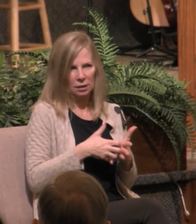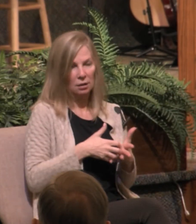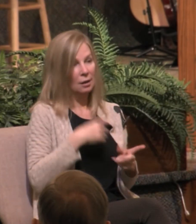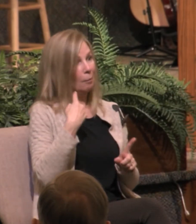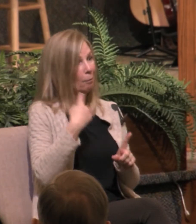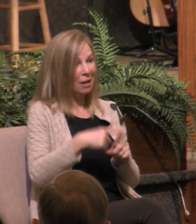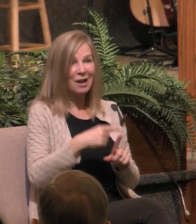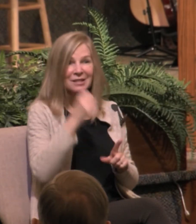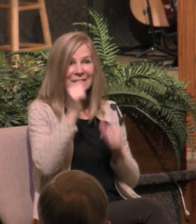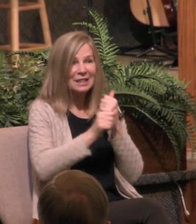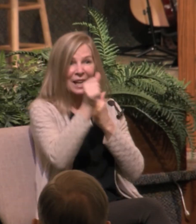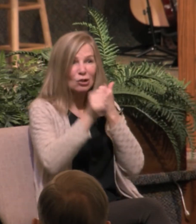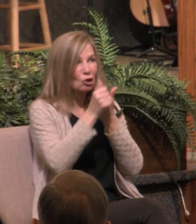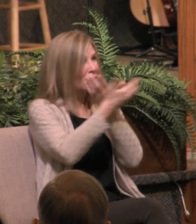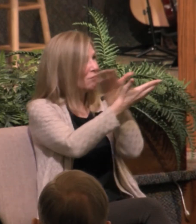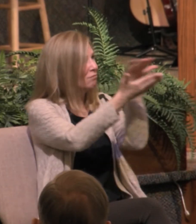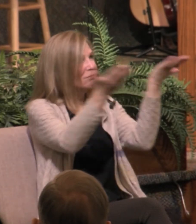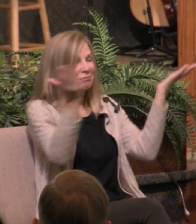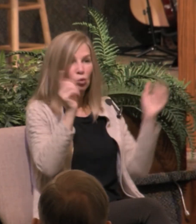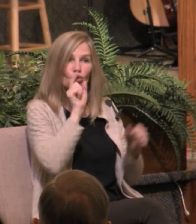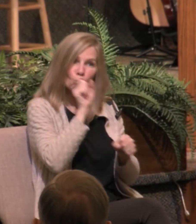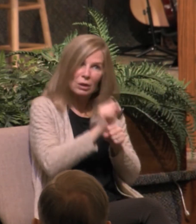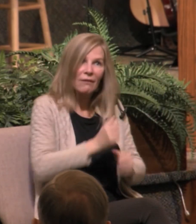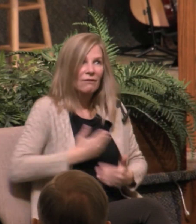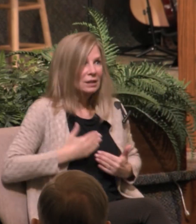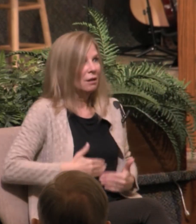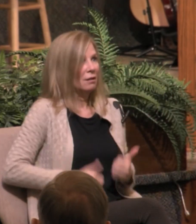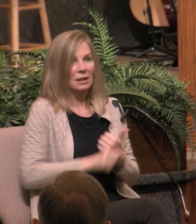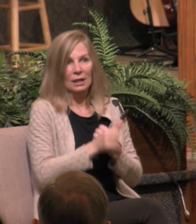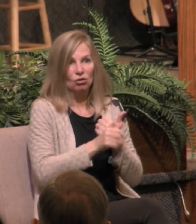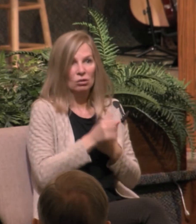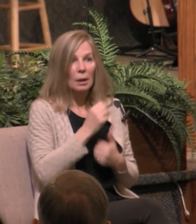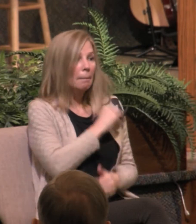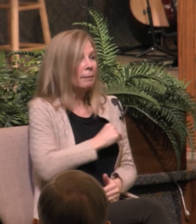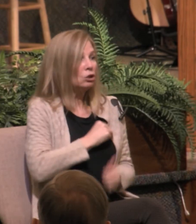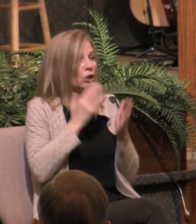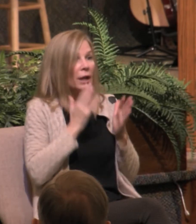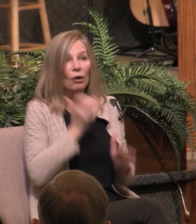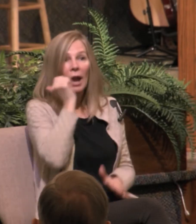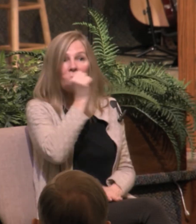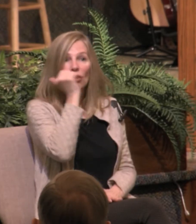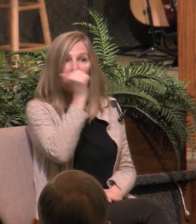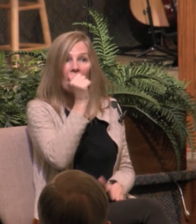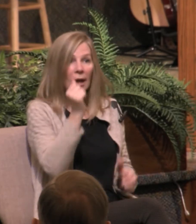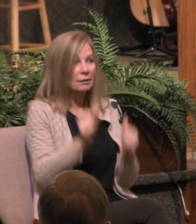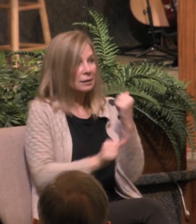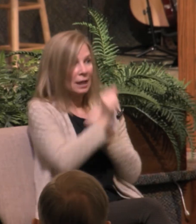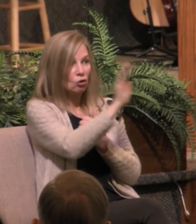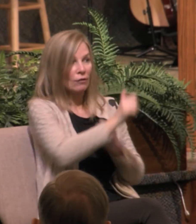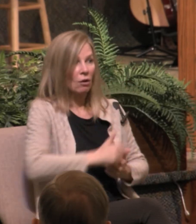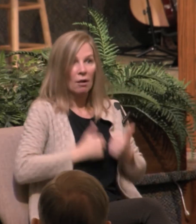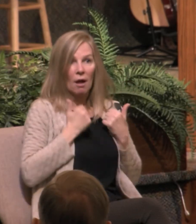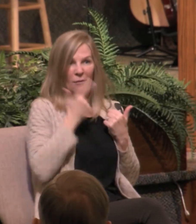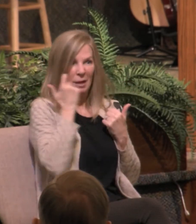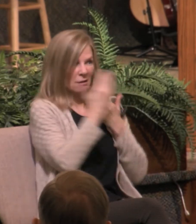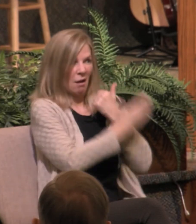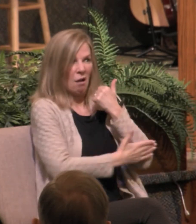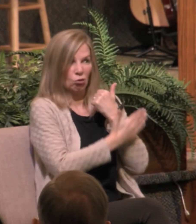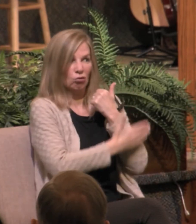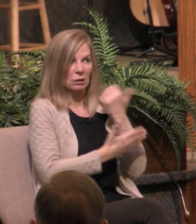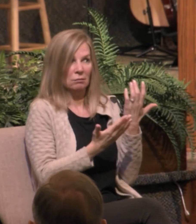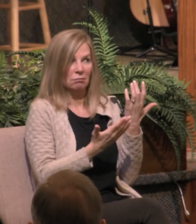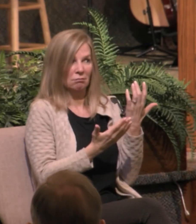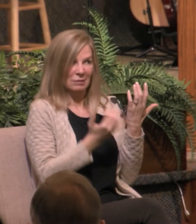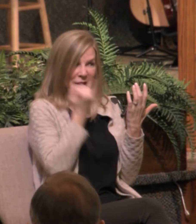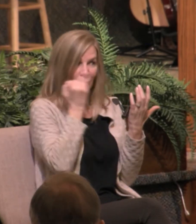But there's dangers all around us, real physical dangers. We have missionaries that every day are in danger of their life because they're in countries where being a